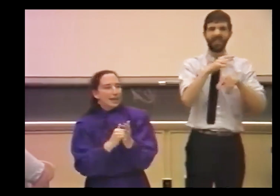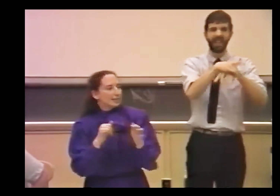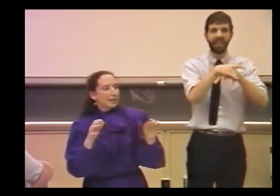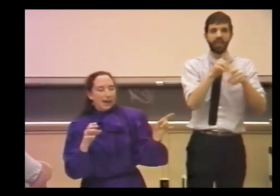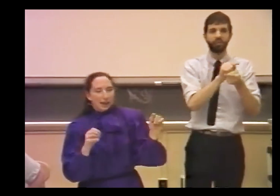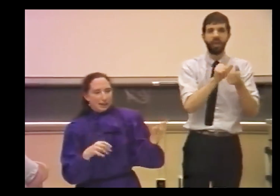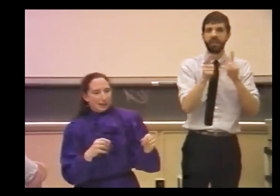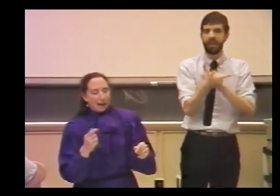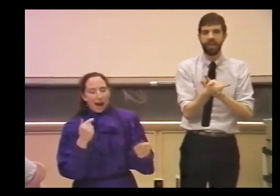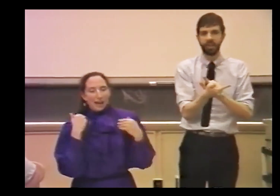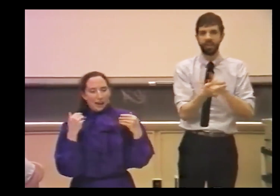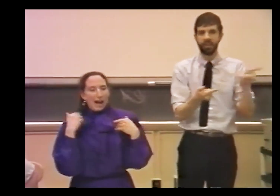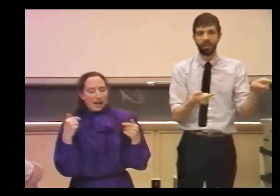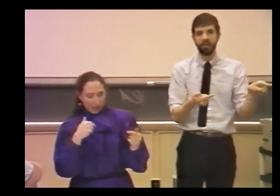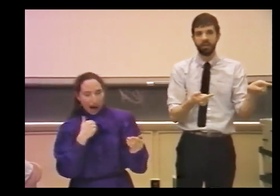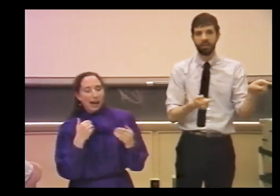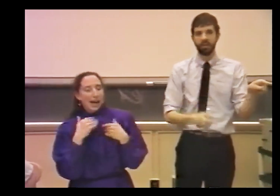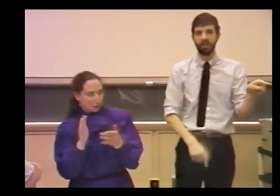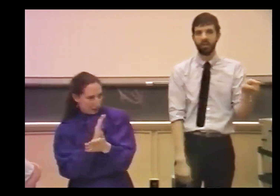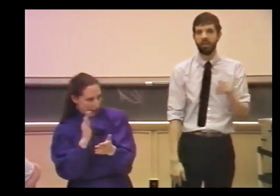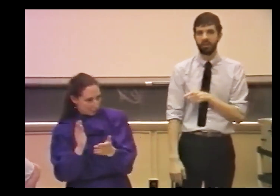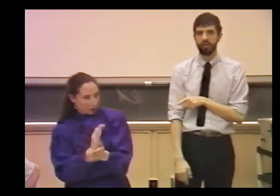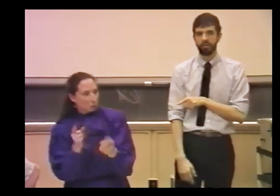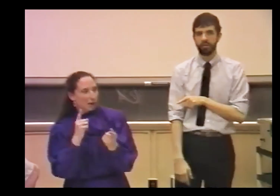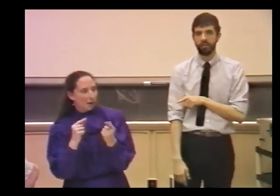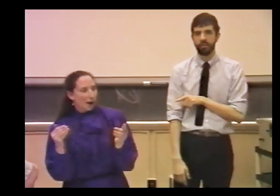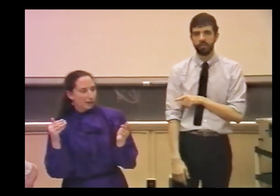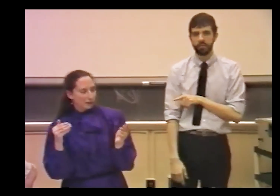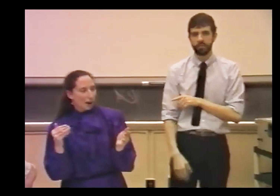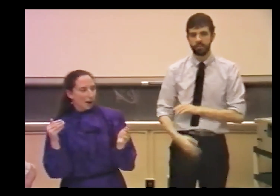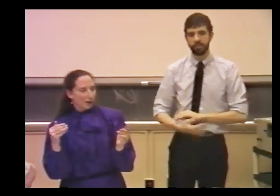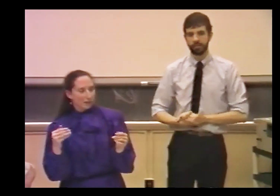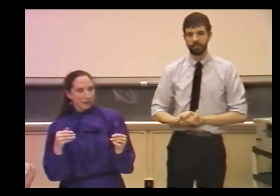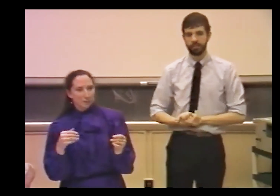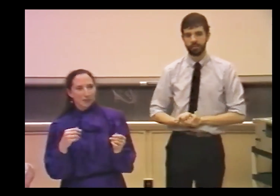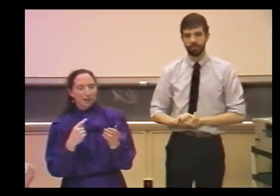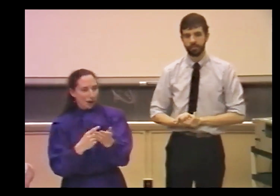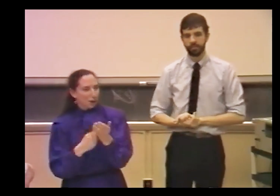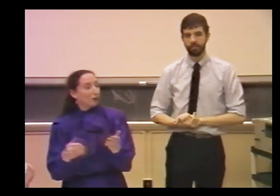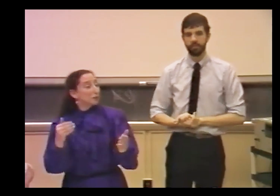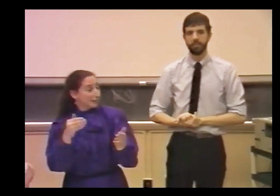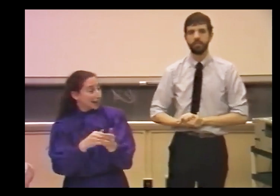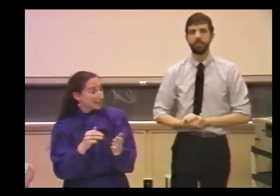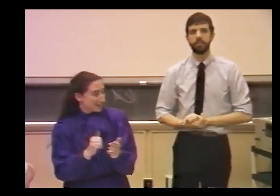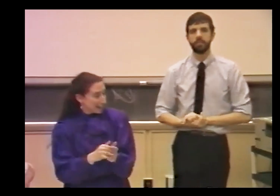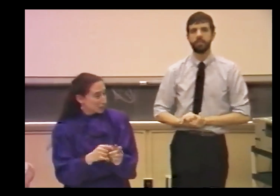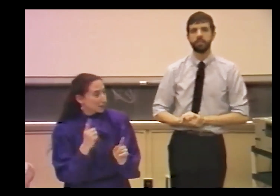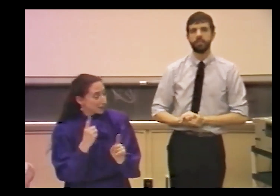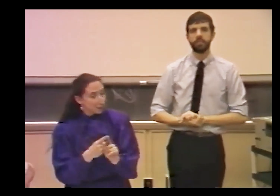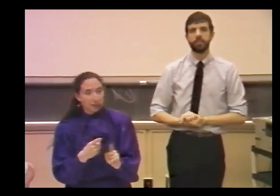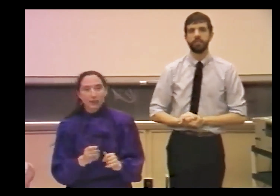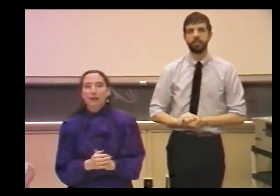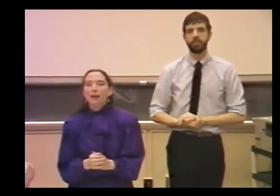that's, yeah, I had a paper where I argued against that specifically.